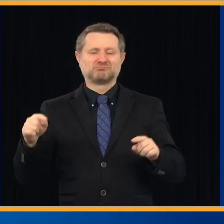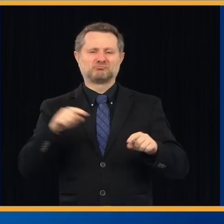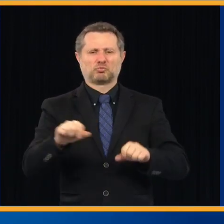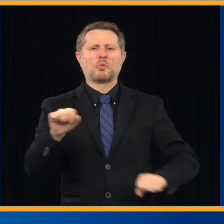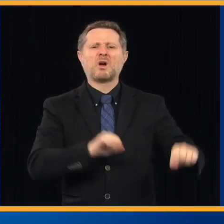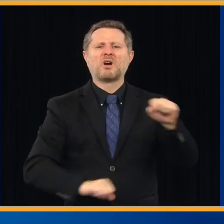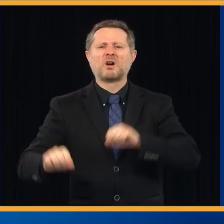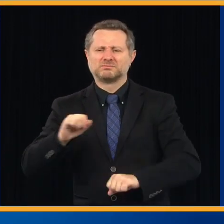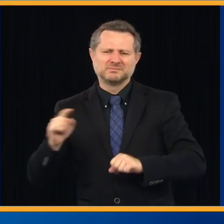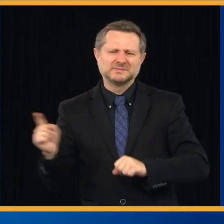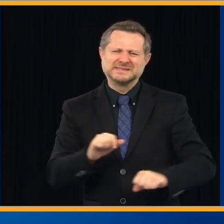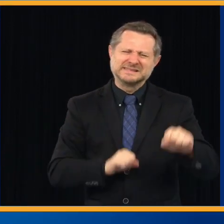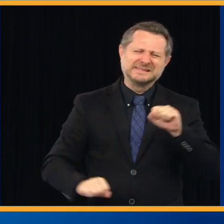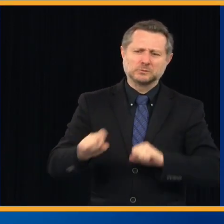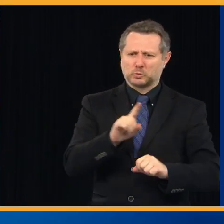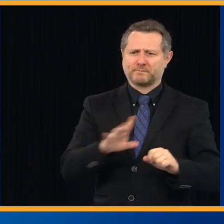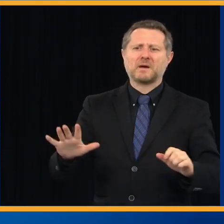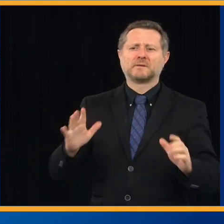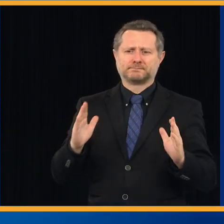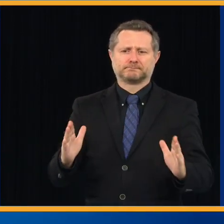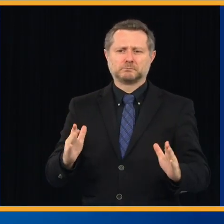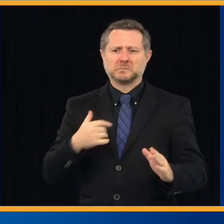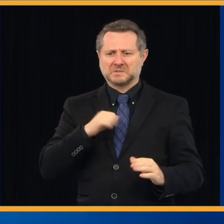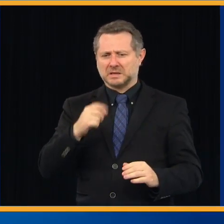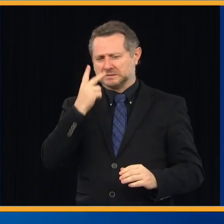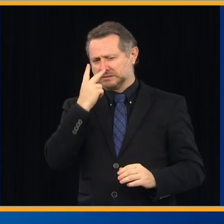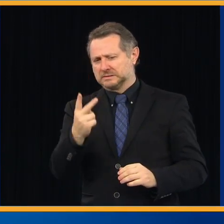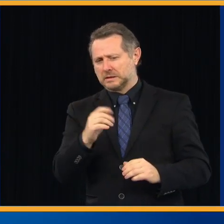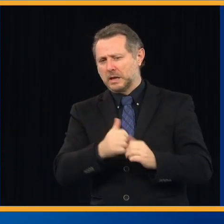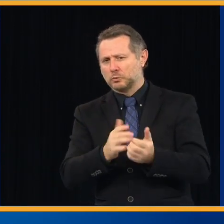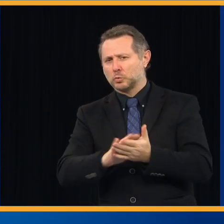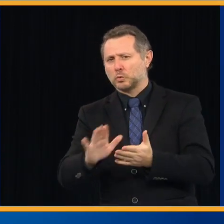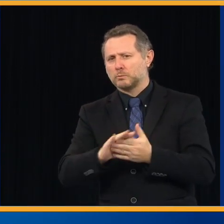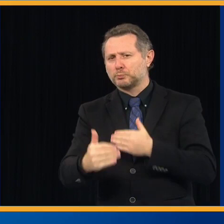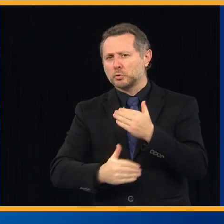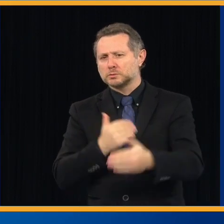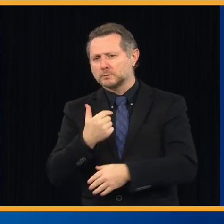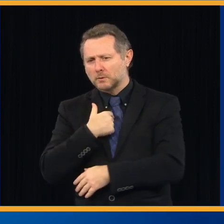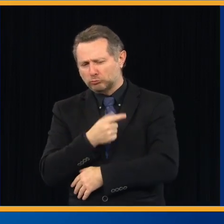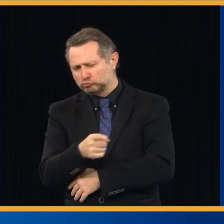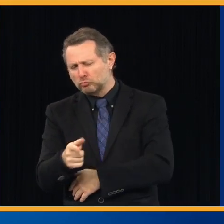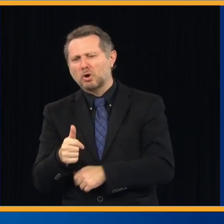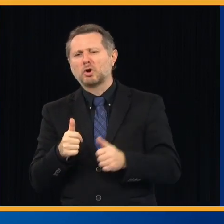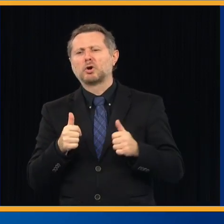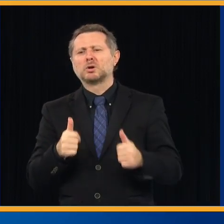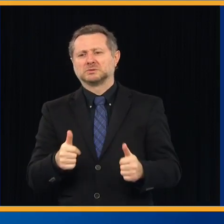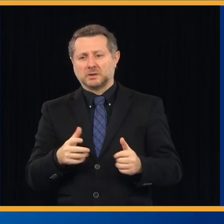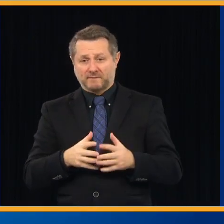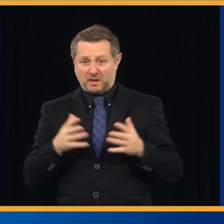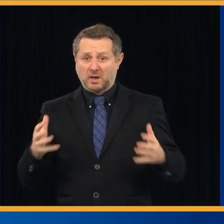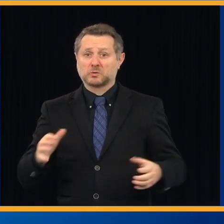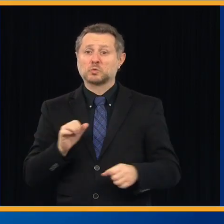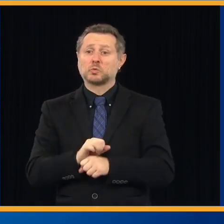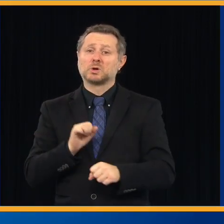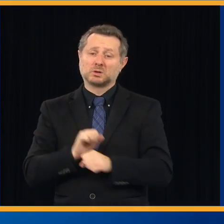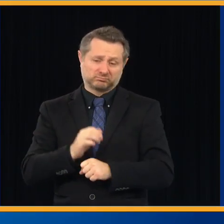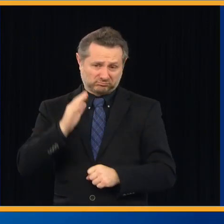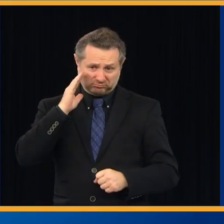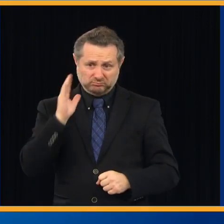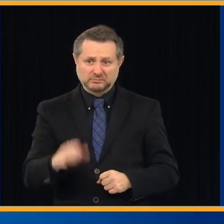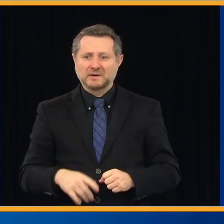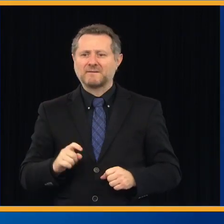the operations on how they're doing it. It's smart, it's labor intensive, people have to wear